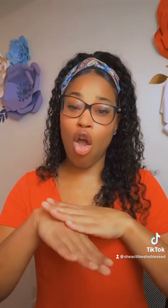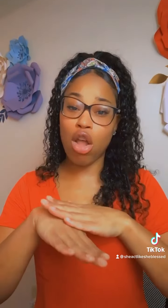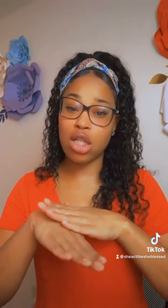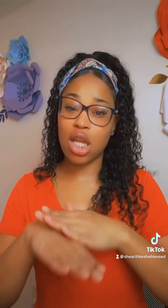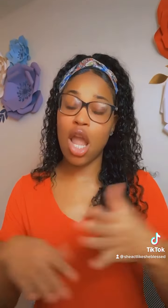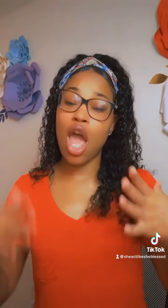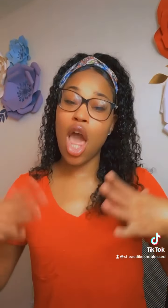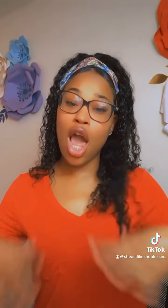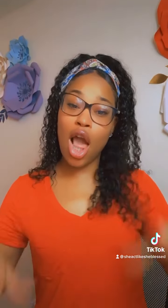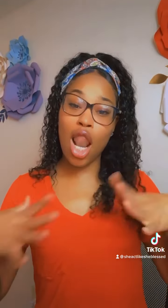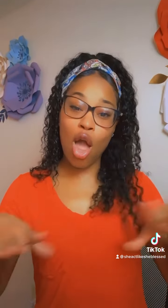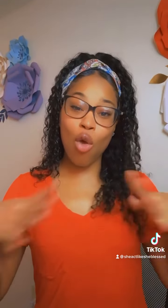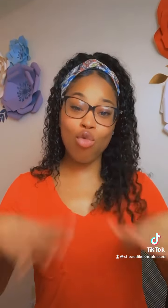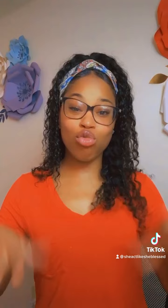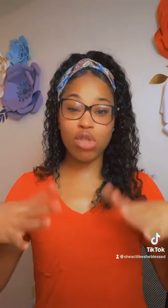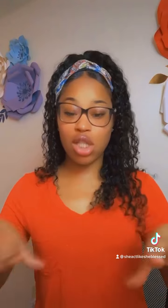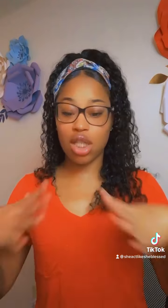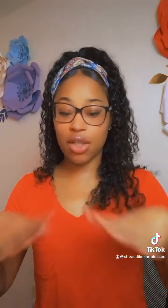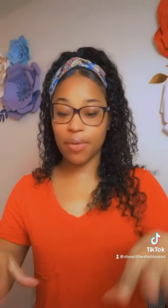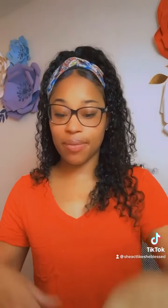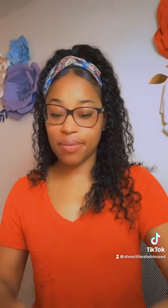on. Clothes.